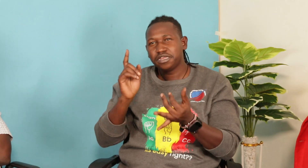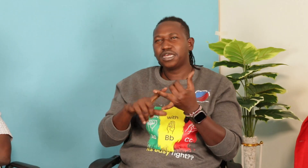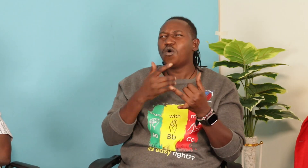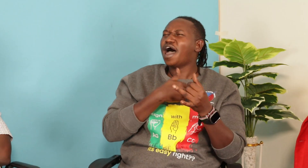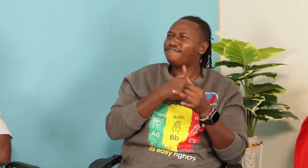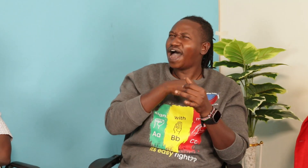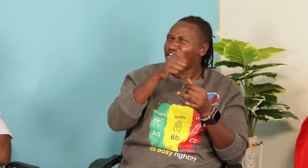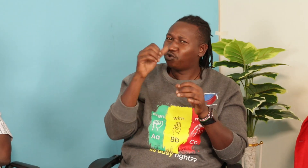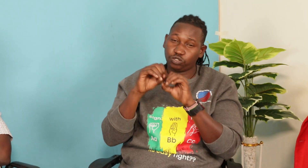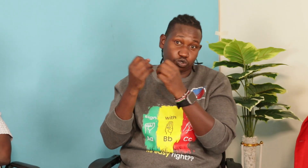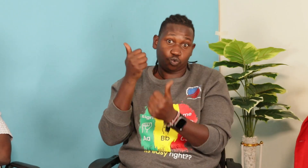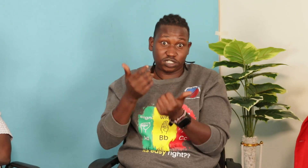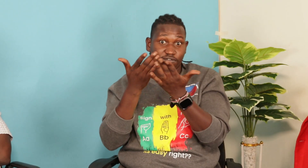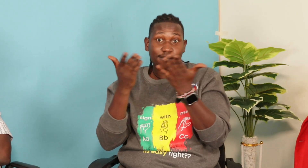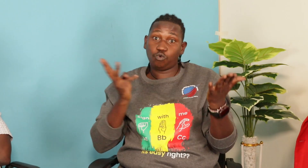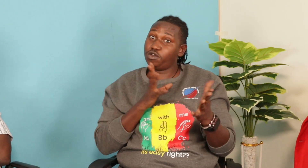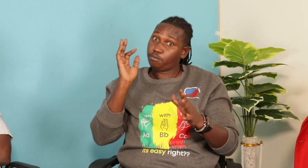Fedwen, which is here. And we have other